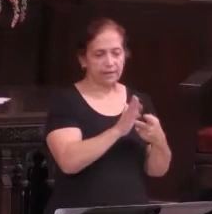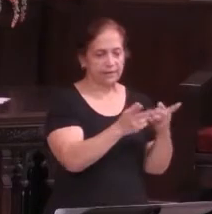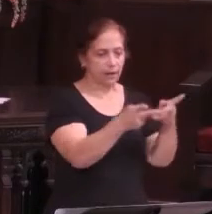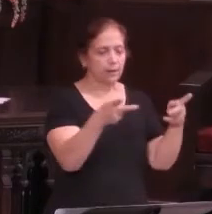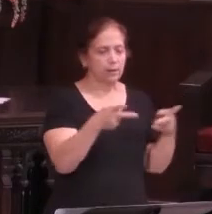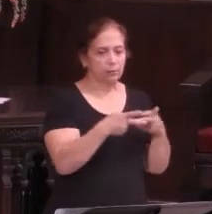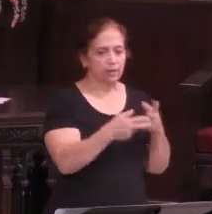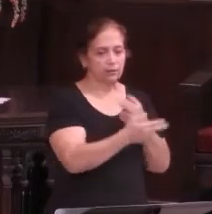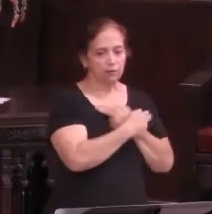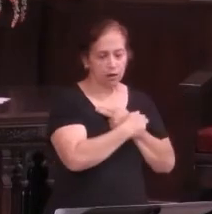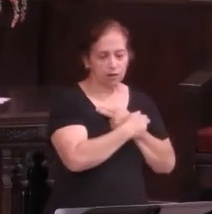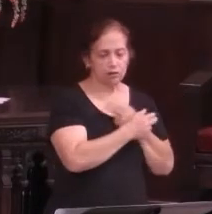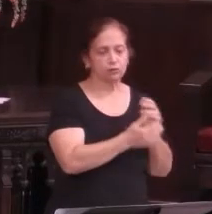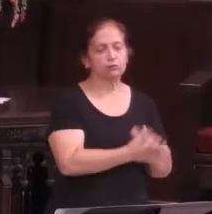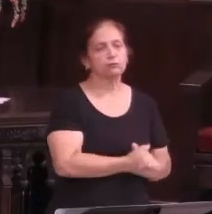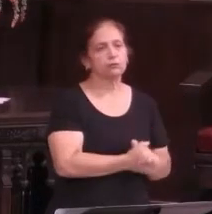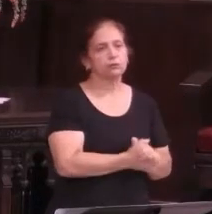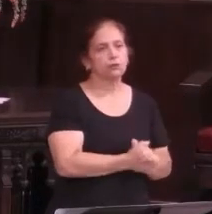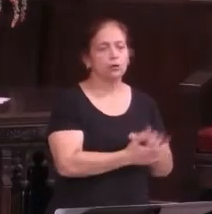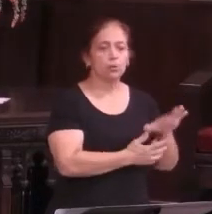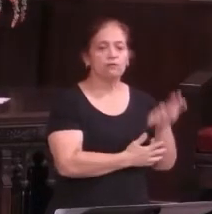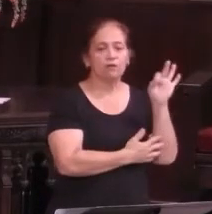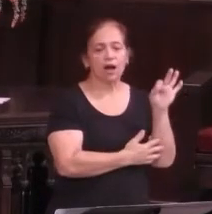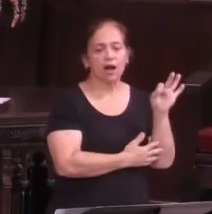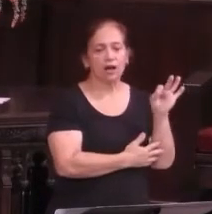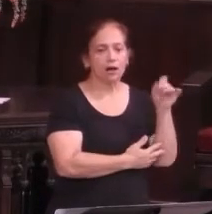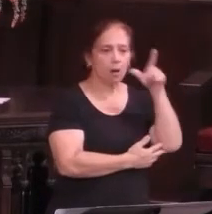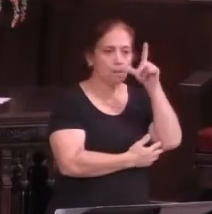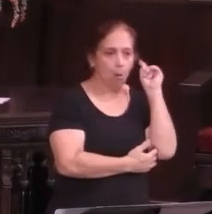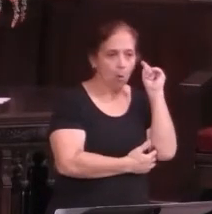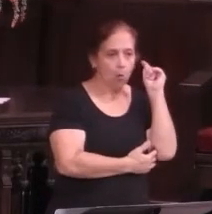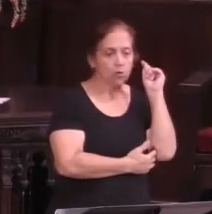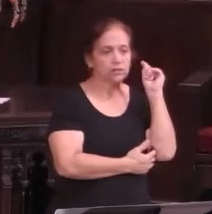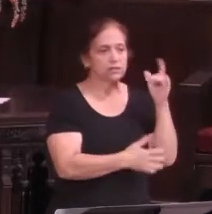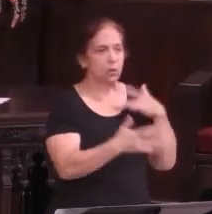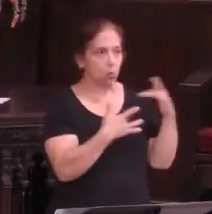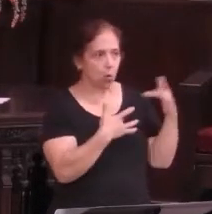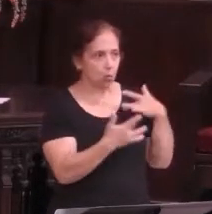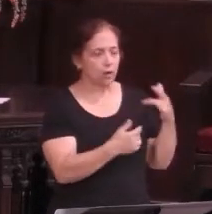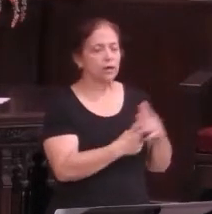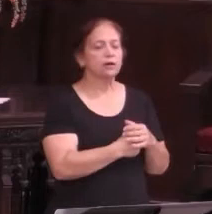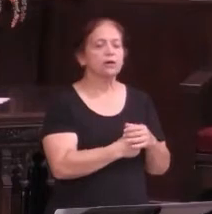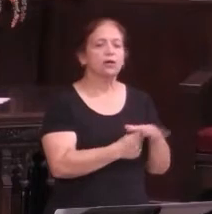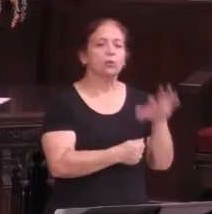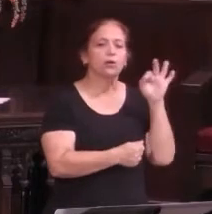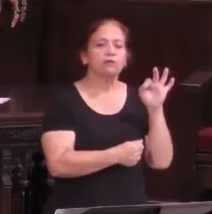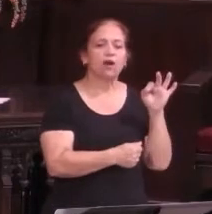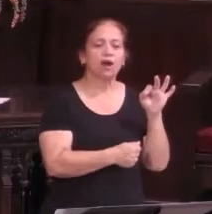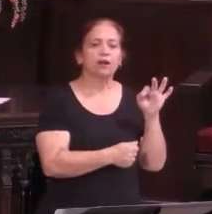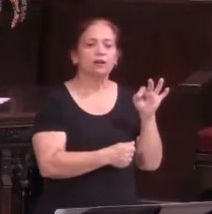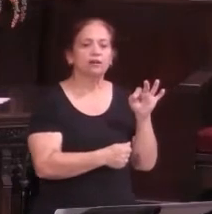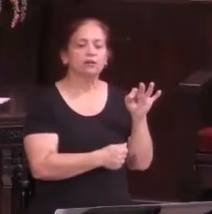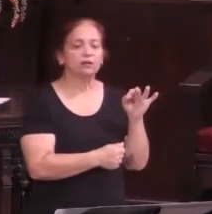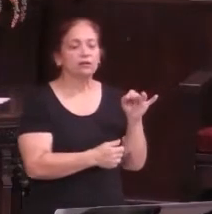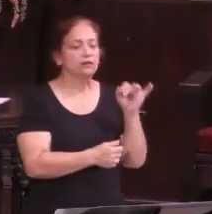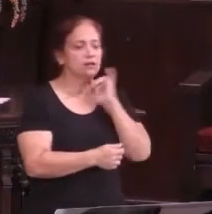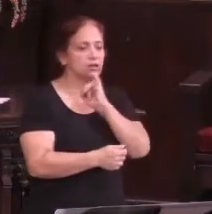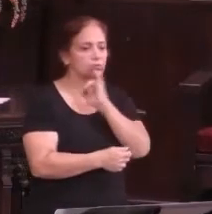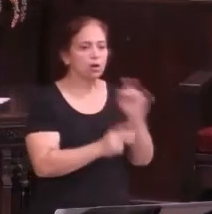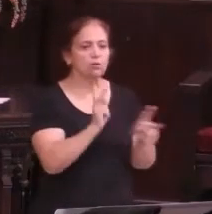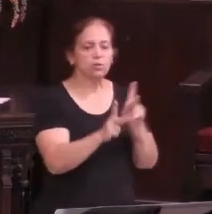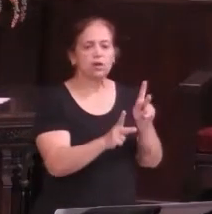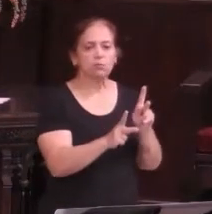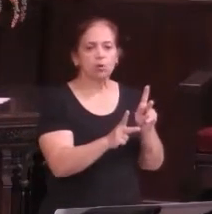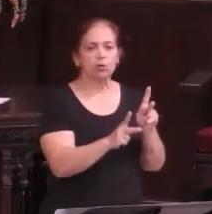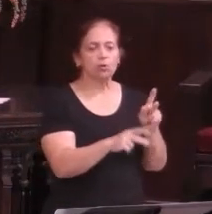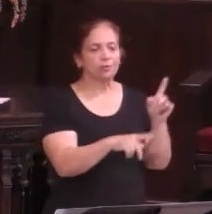of rest. We'd find Moses worried. We'd find a whole lot of Israelites of